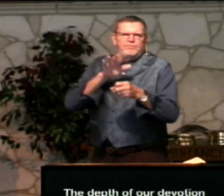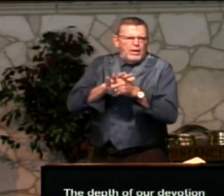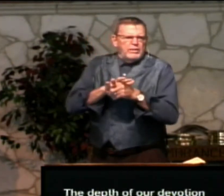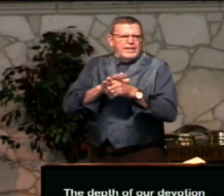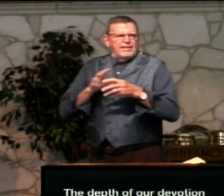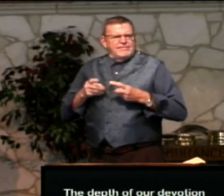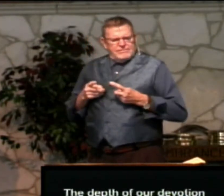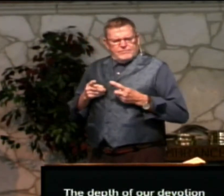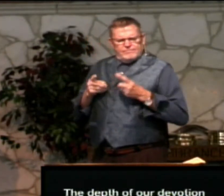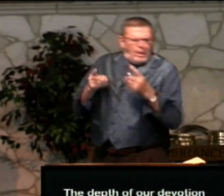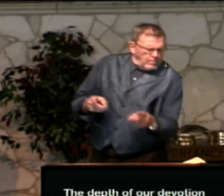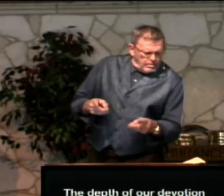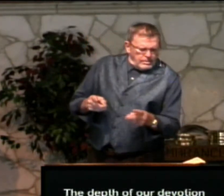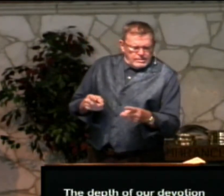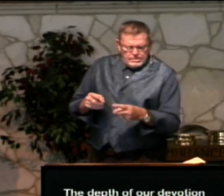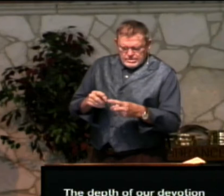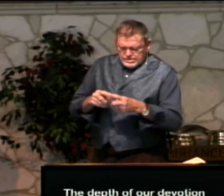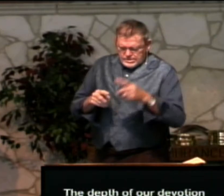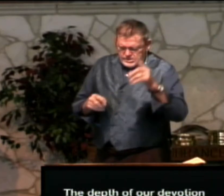devoted